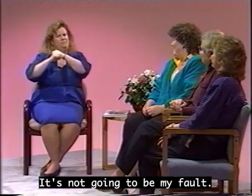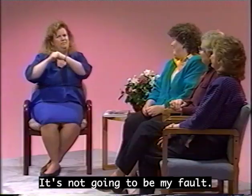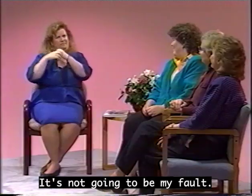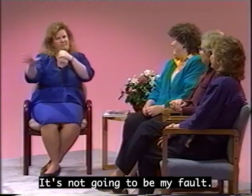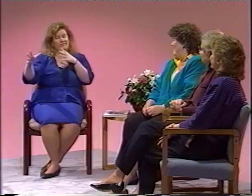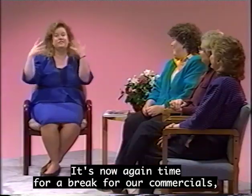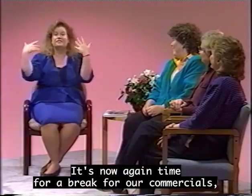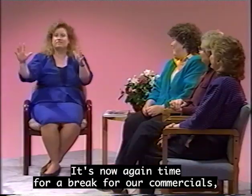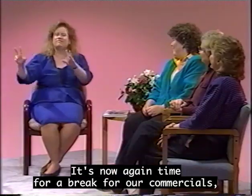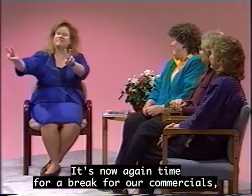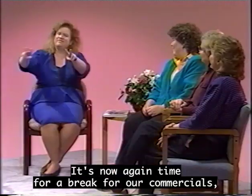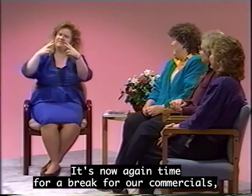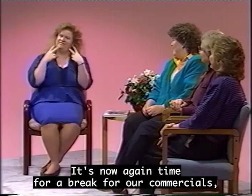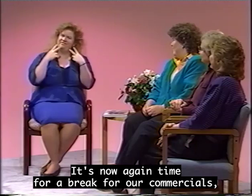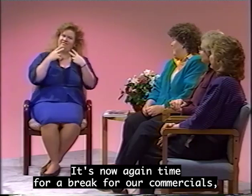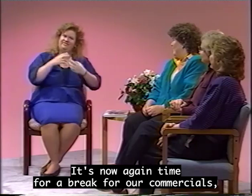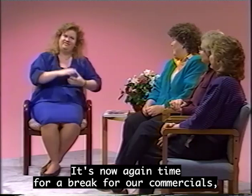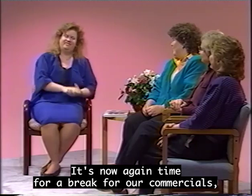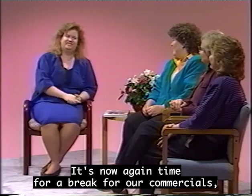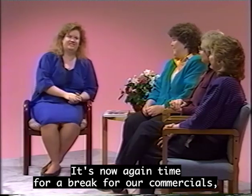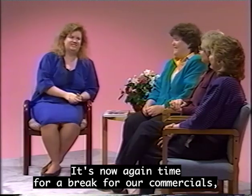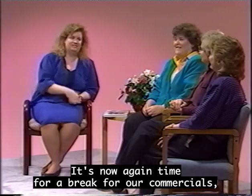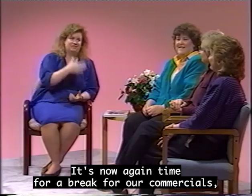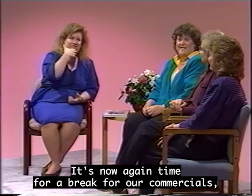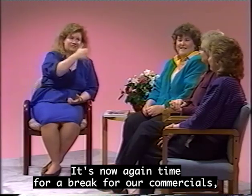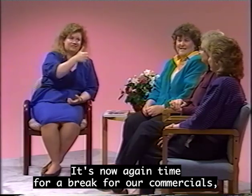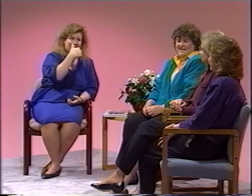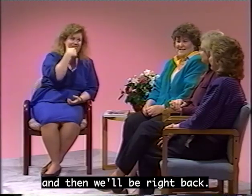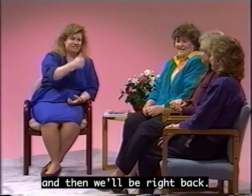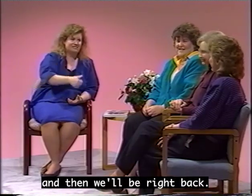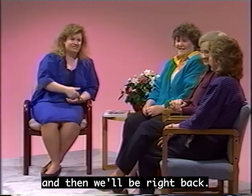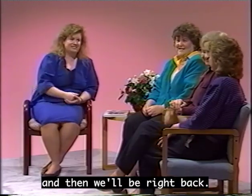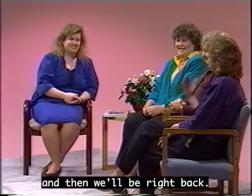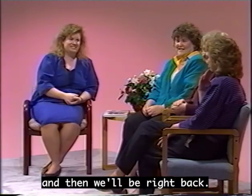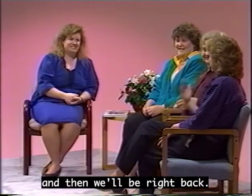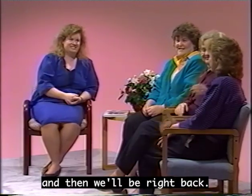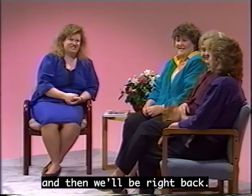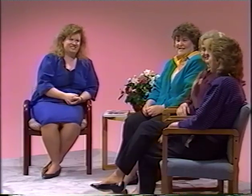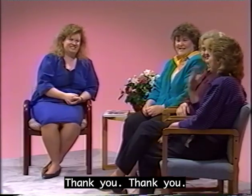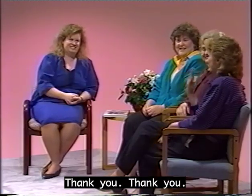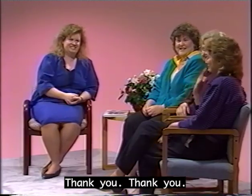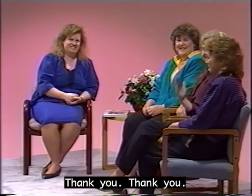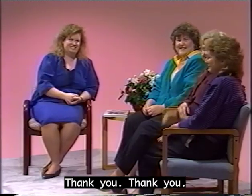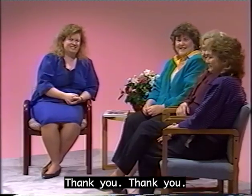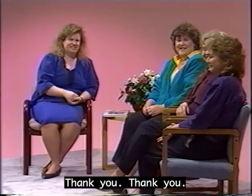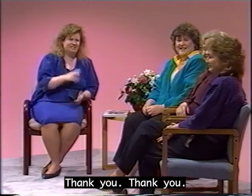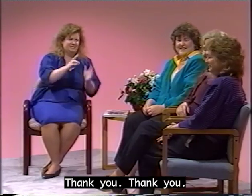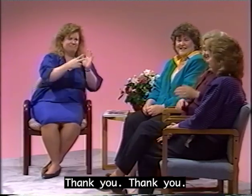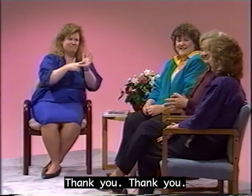fault. It's now, again, time for a break for our commercials, and then we'll be right back. Thank you. Thank you.